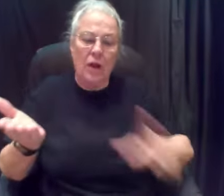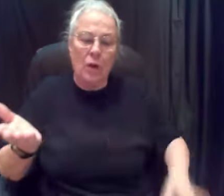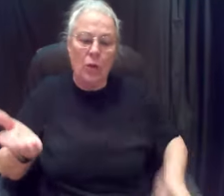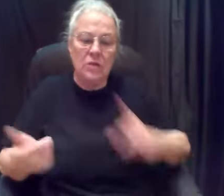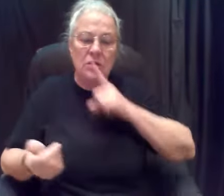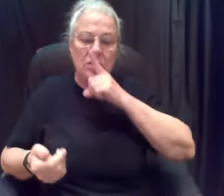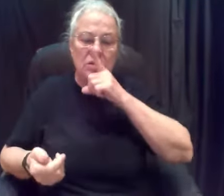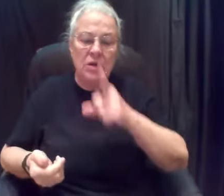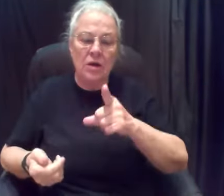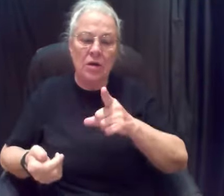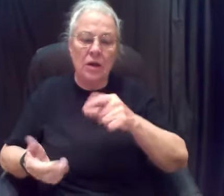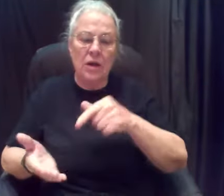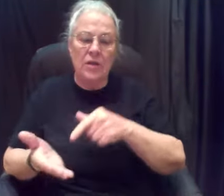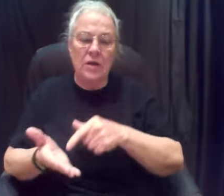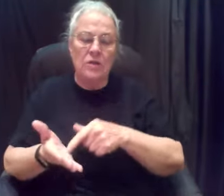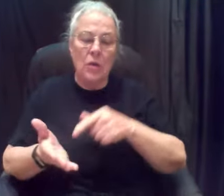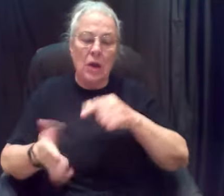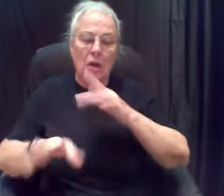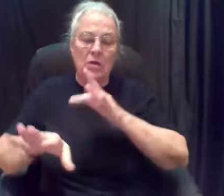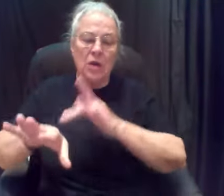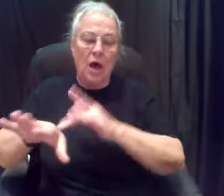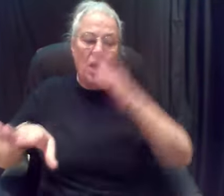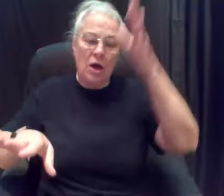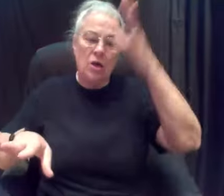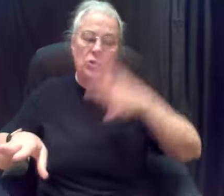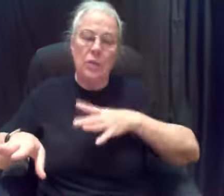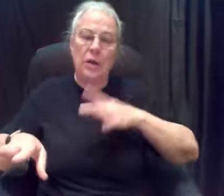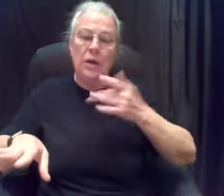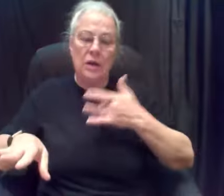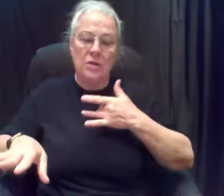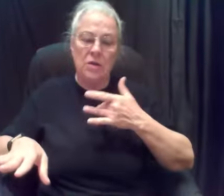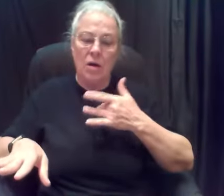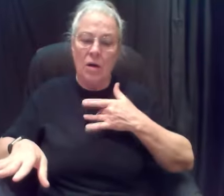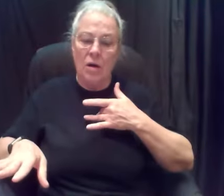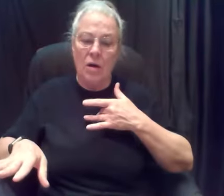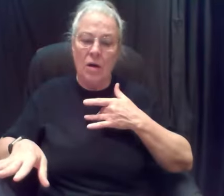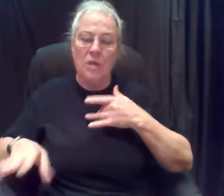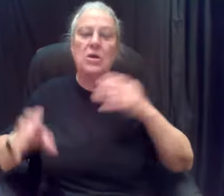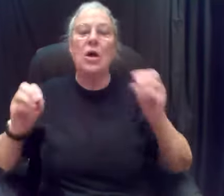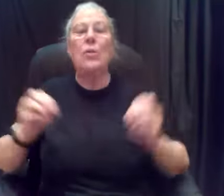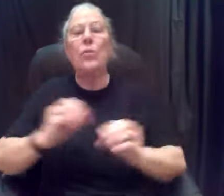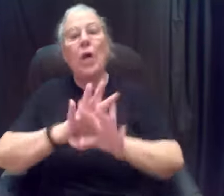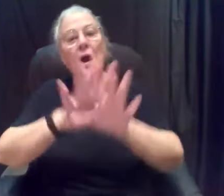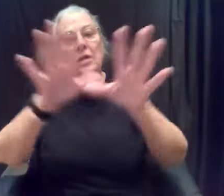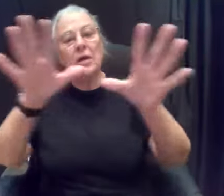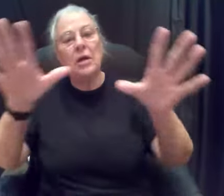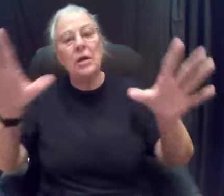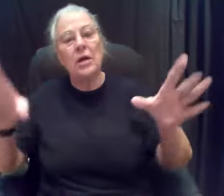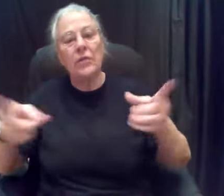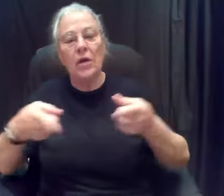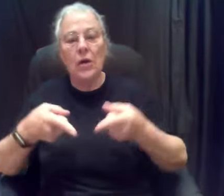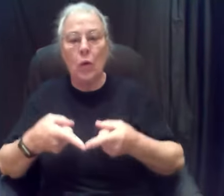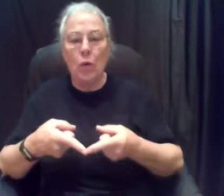Lord sincerely, this touch men's hearts. Brighten the